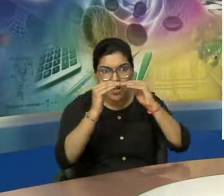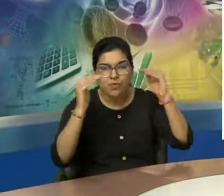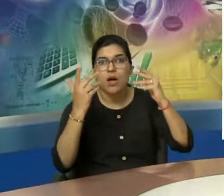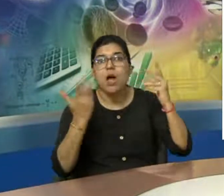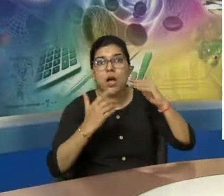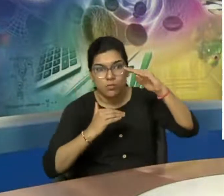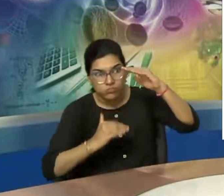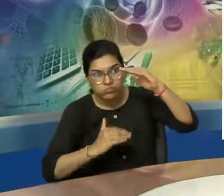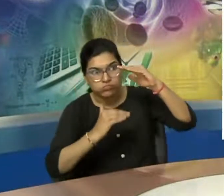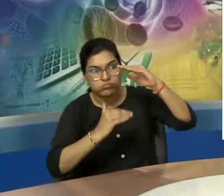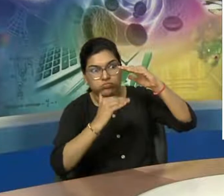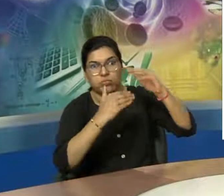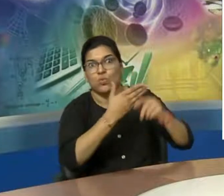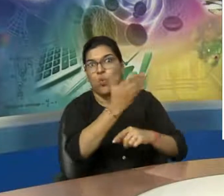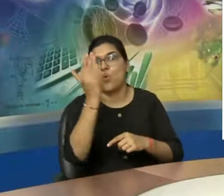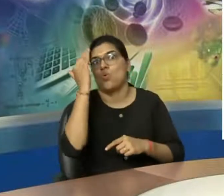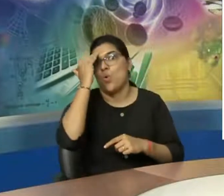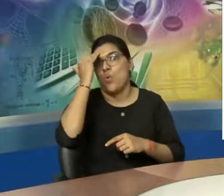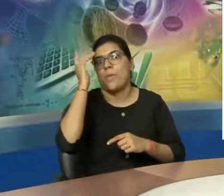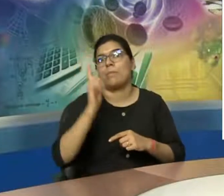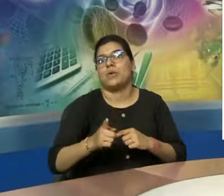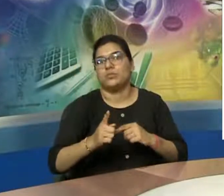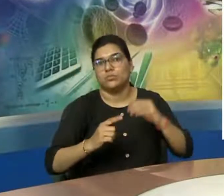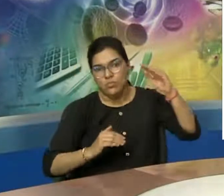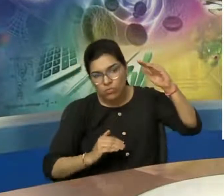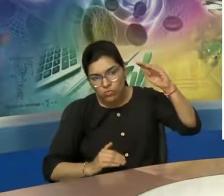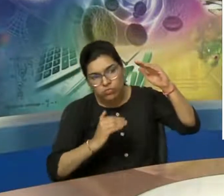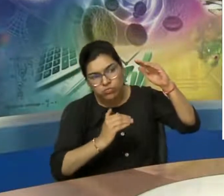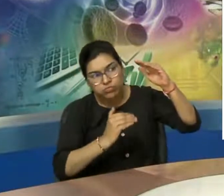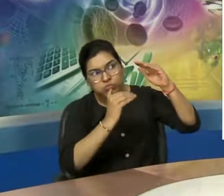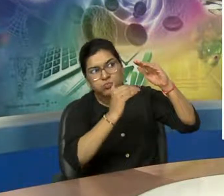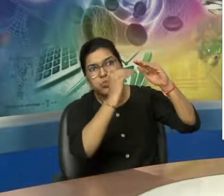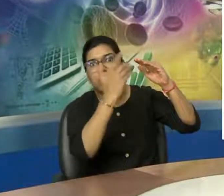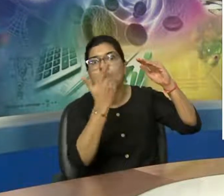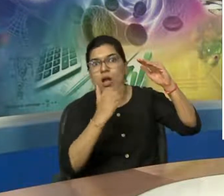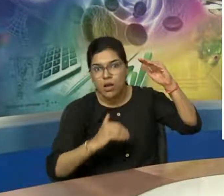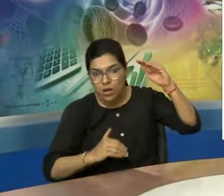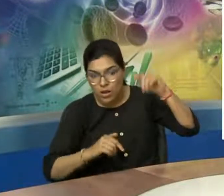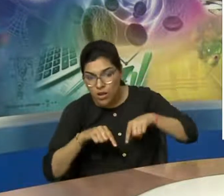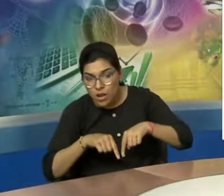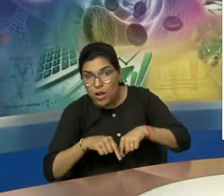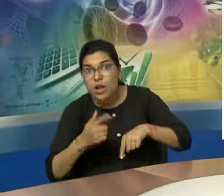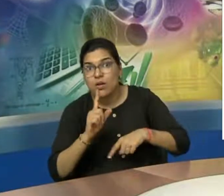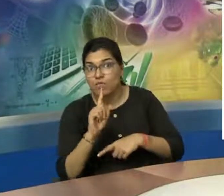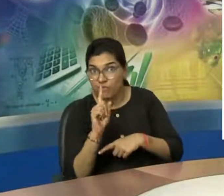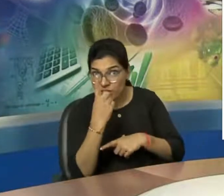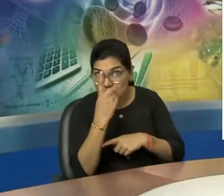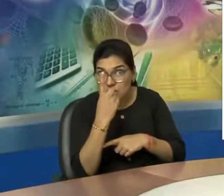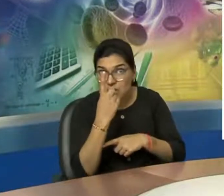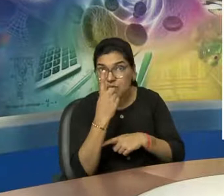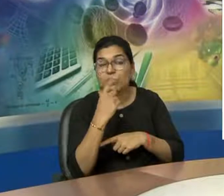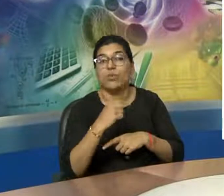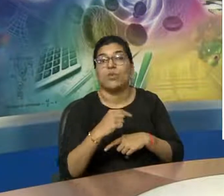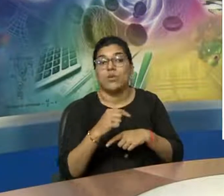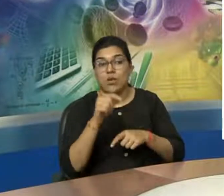next objective is we will be able to recognize the level of ecological organizations